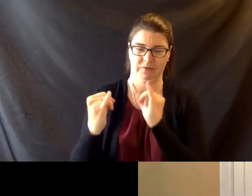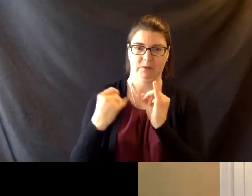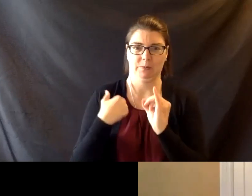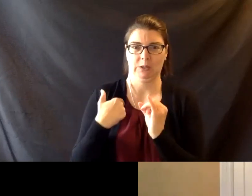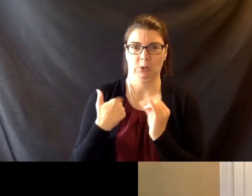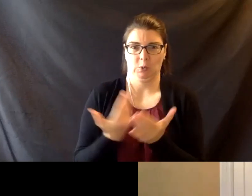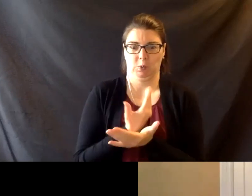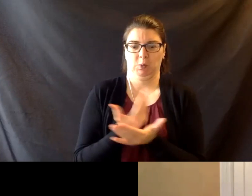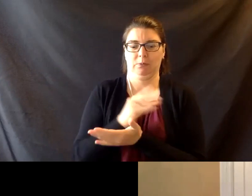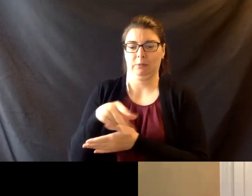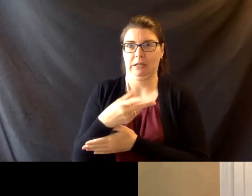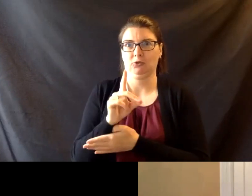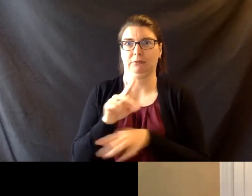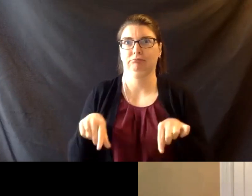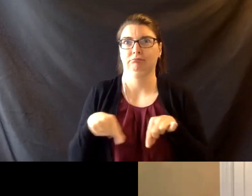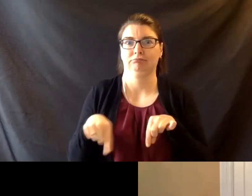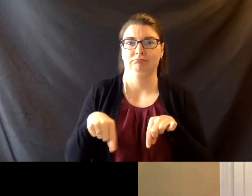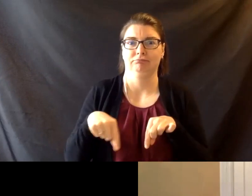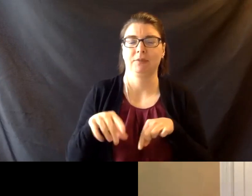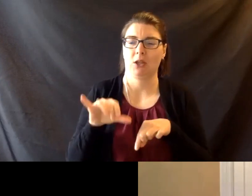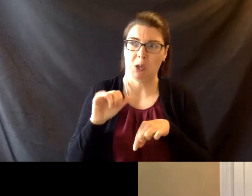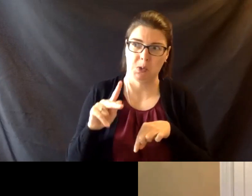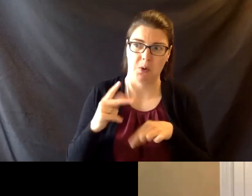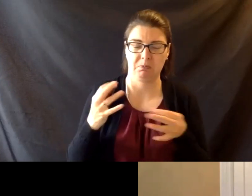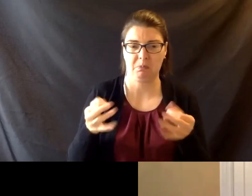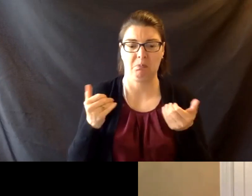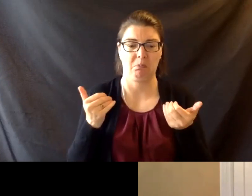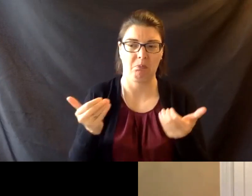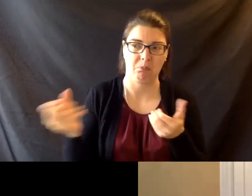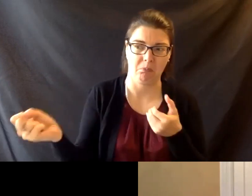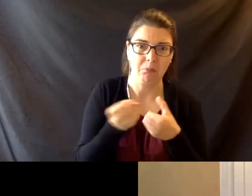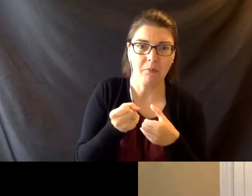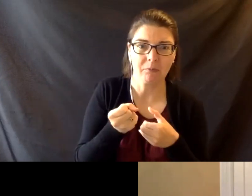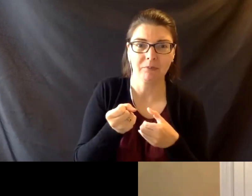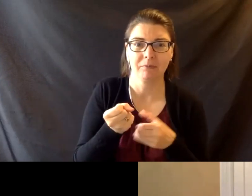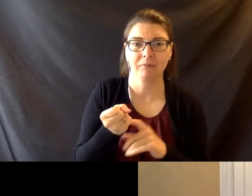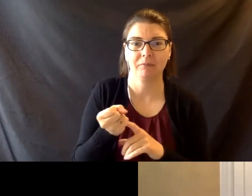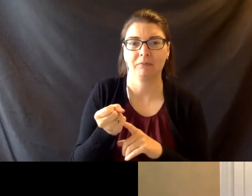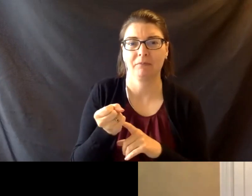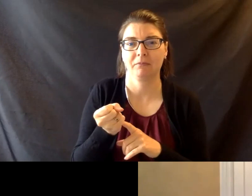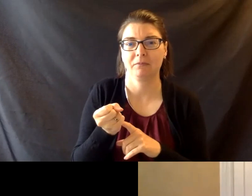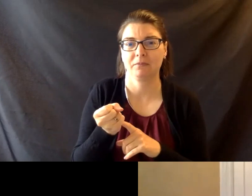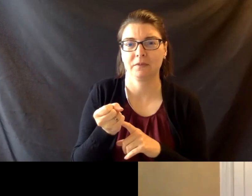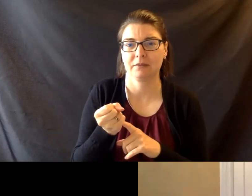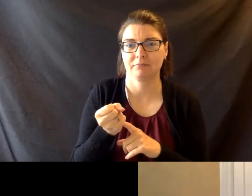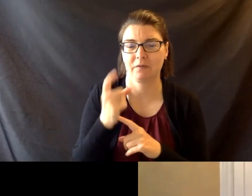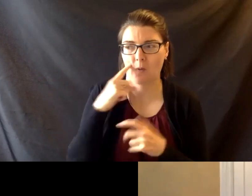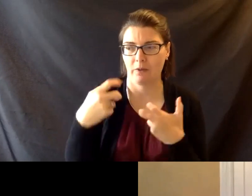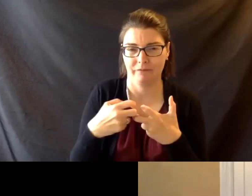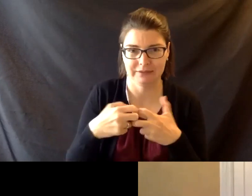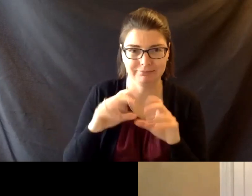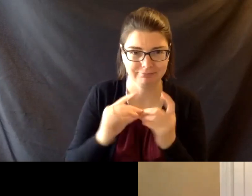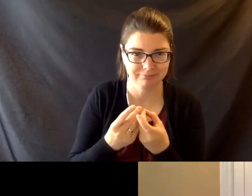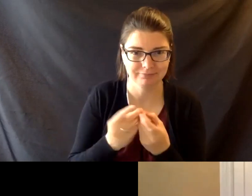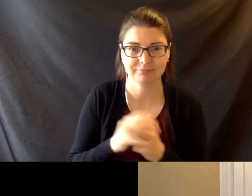fresh PhD, and York decided to take a chance on me and hire me into the physics department.